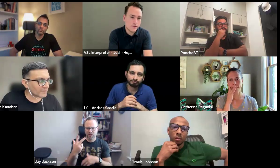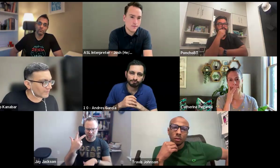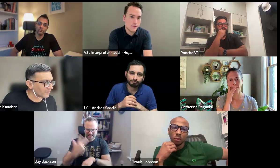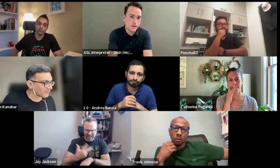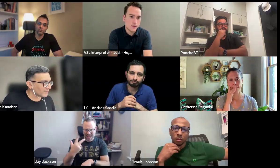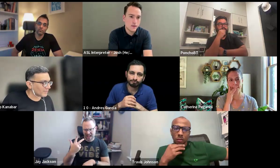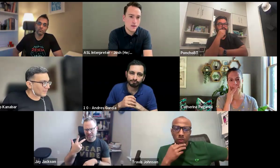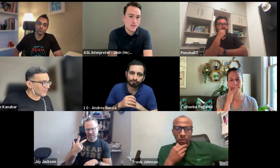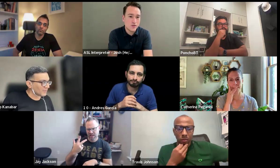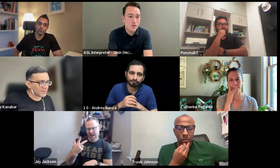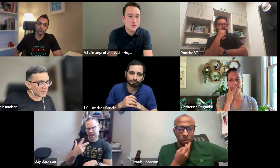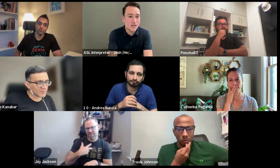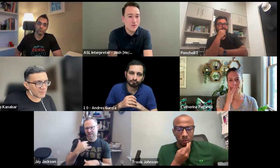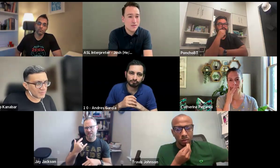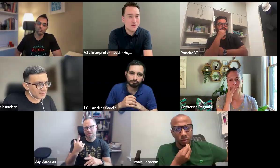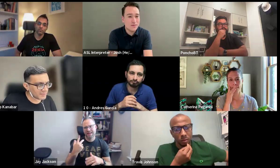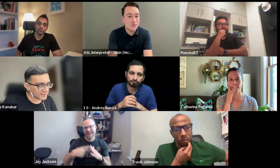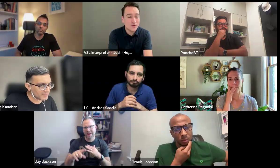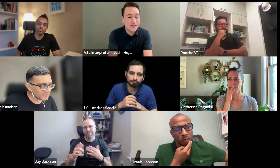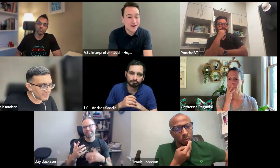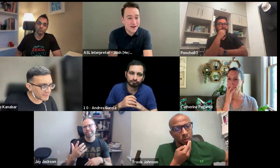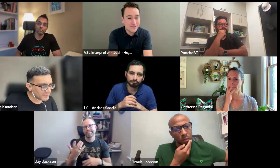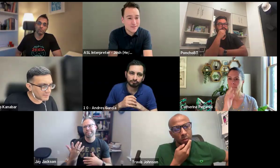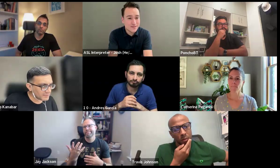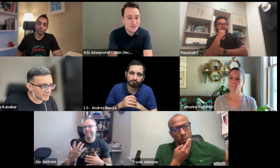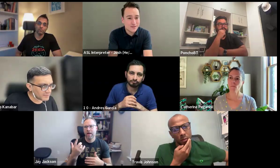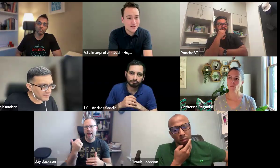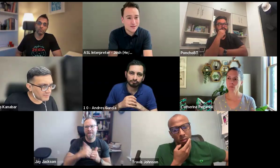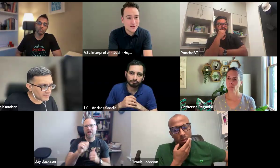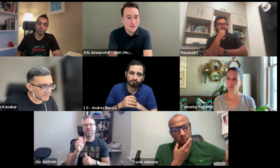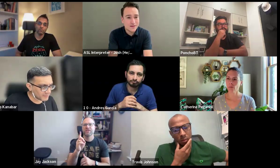important. So you said you emailed them 3 times,